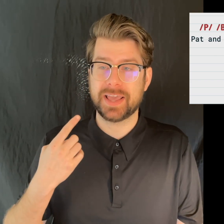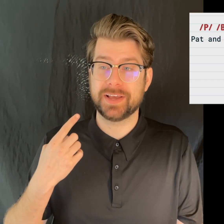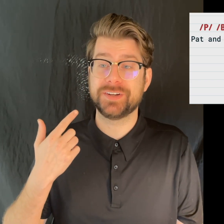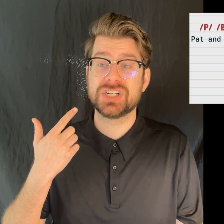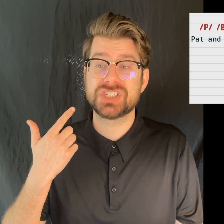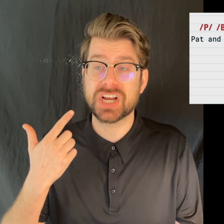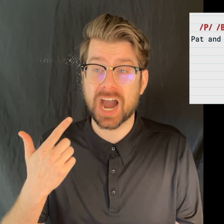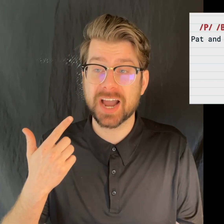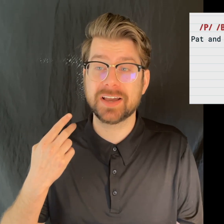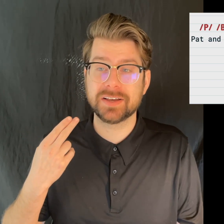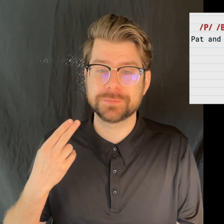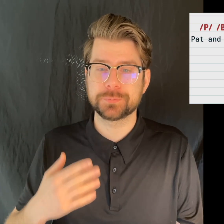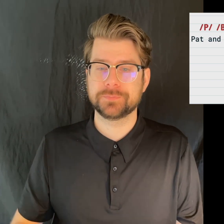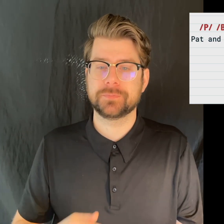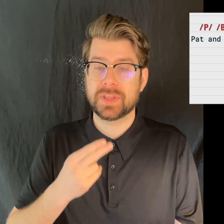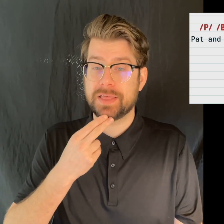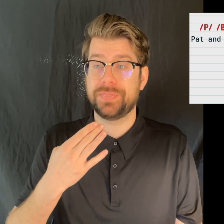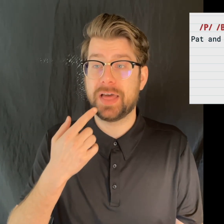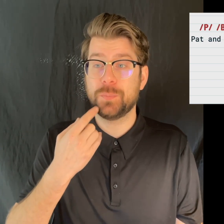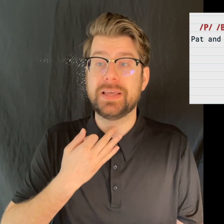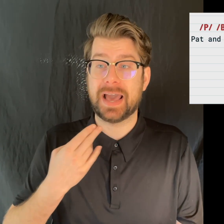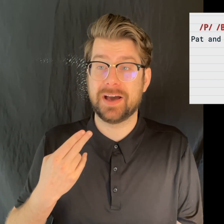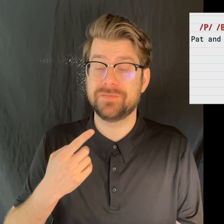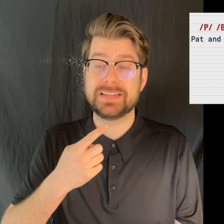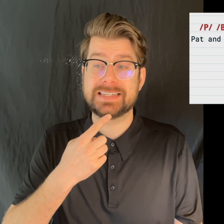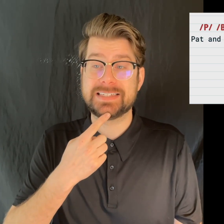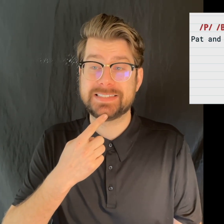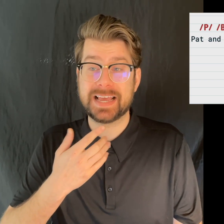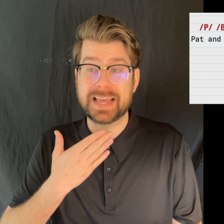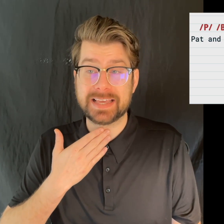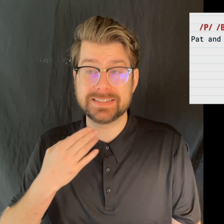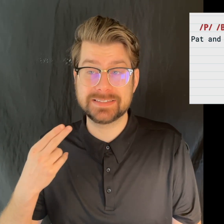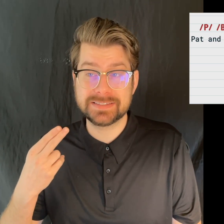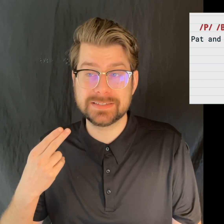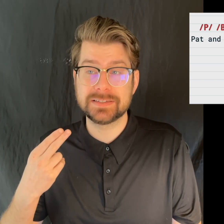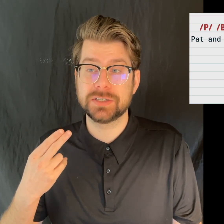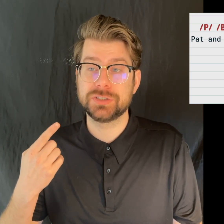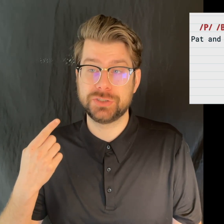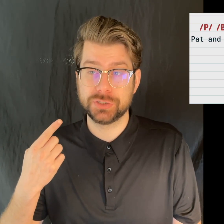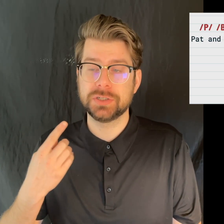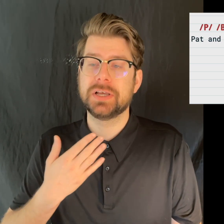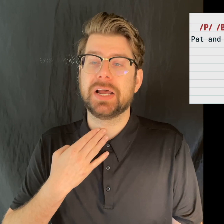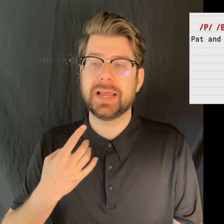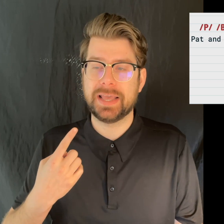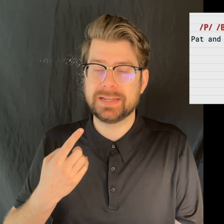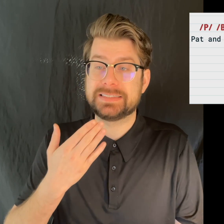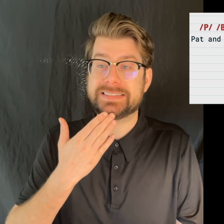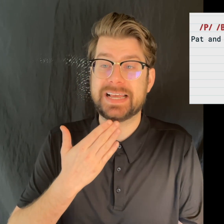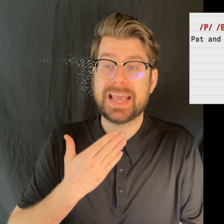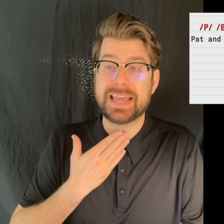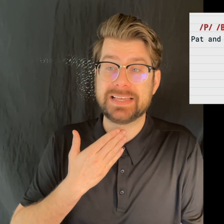and shock. Then we have dazed and